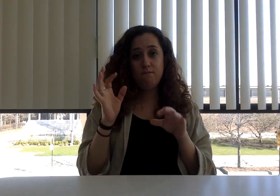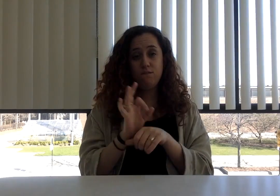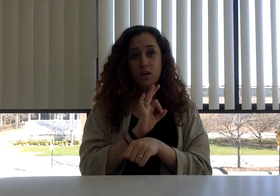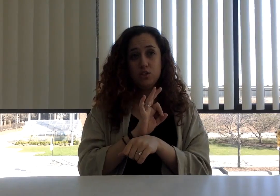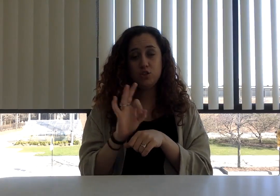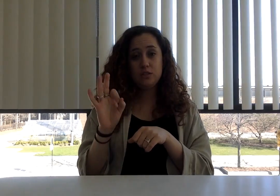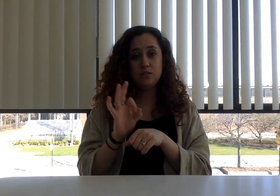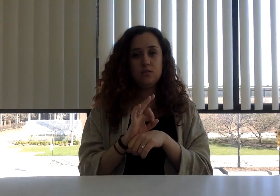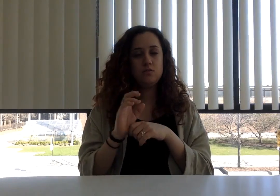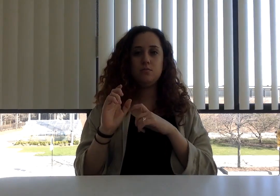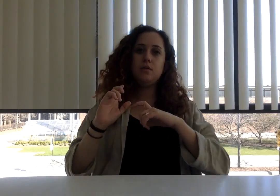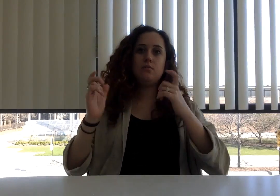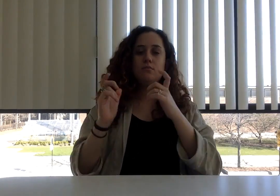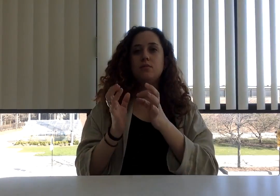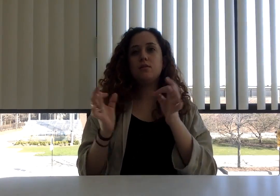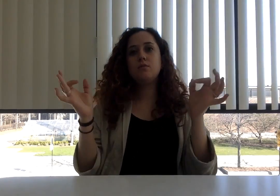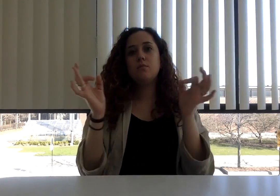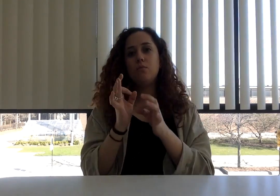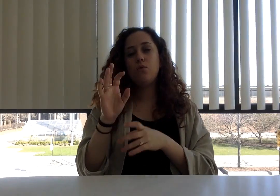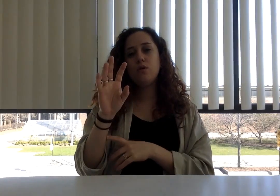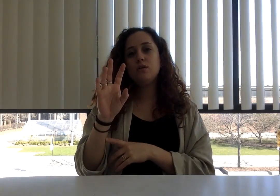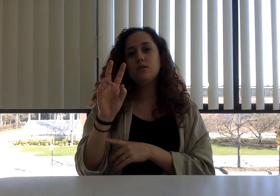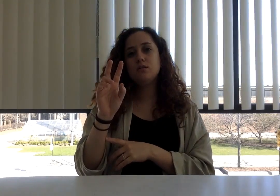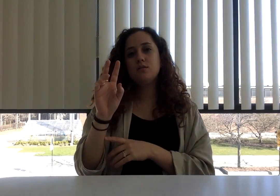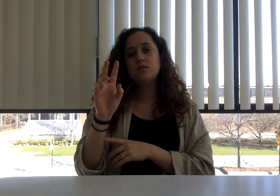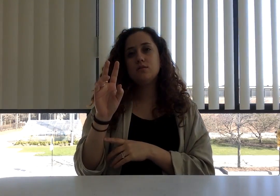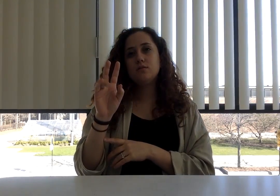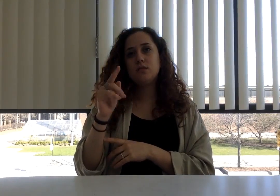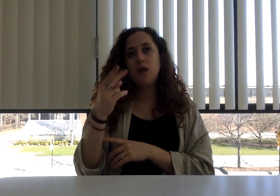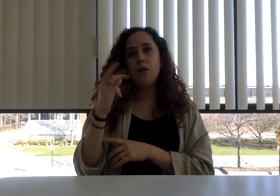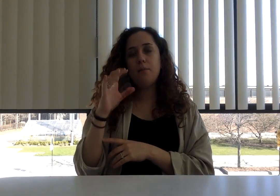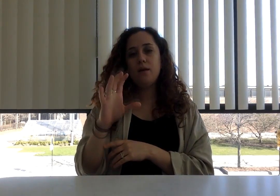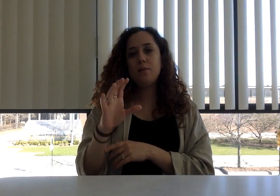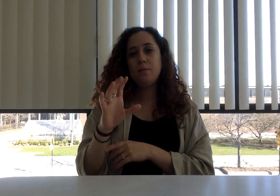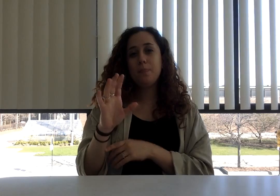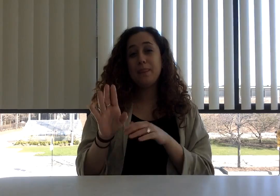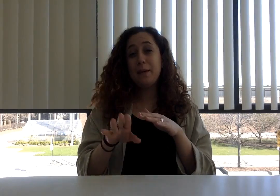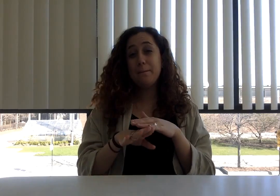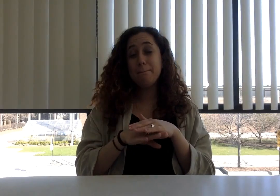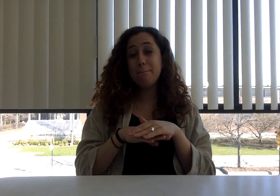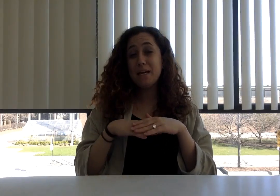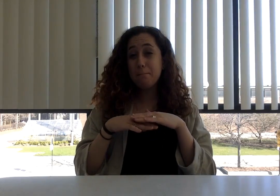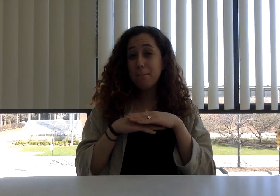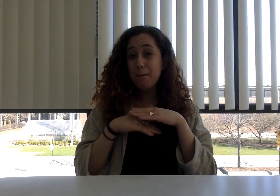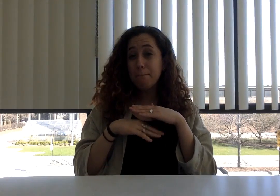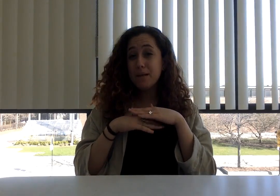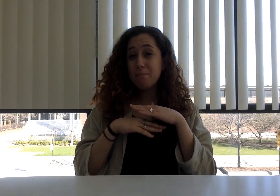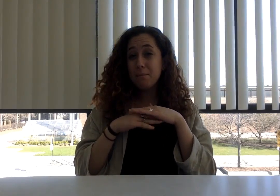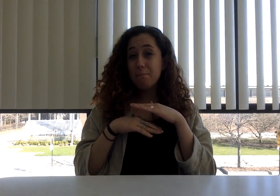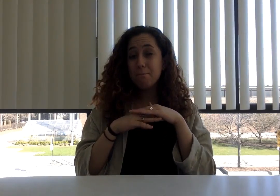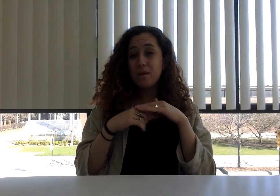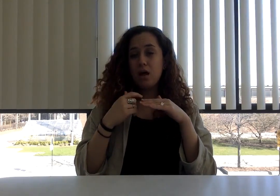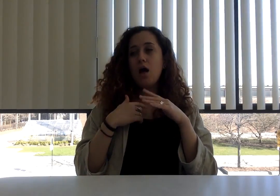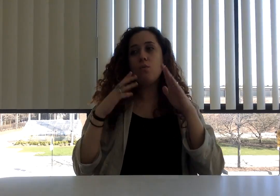biggie. So at minimum, and I would probably expect to see parabolas. I'm not going to have you